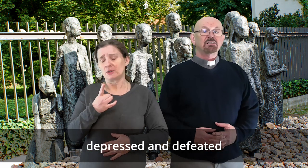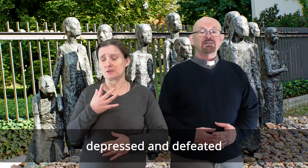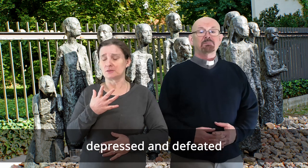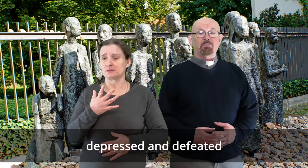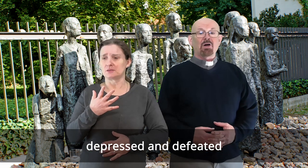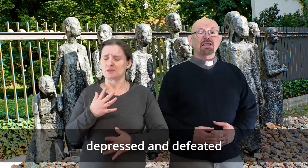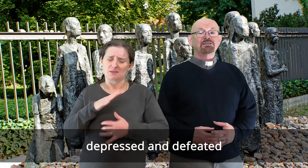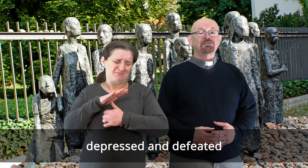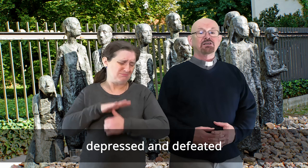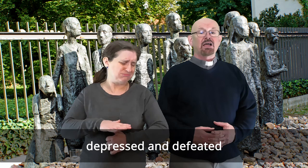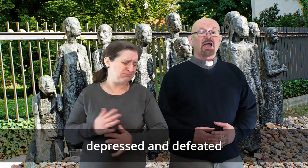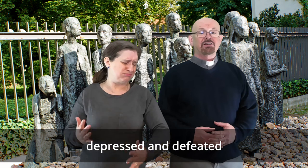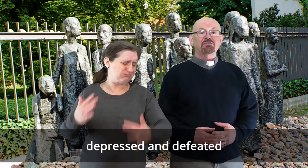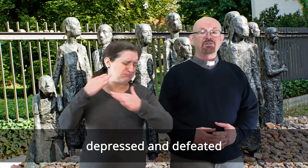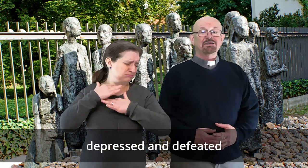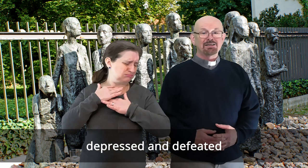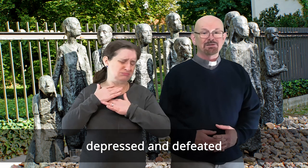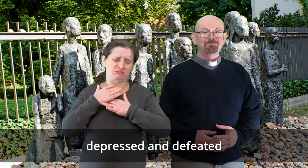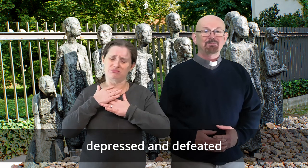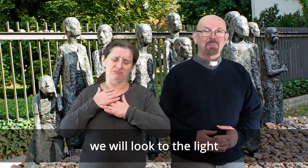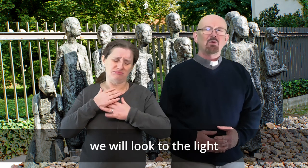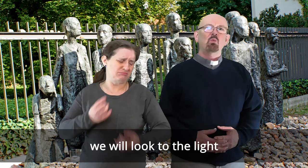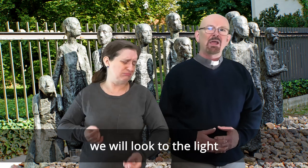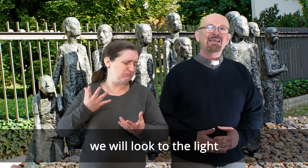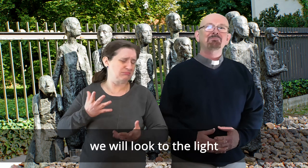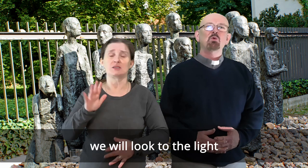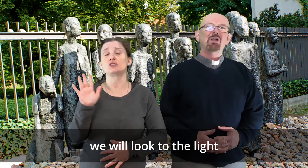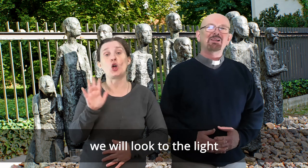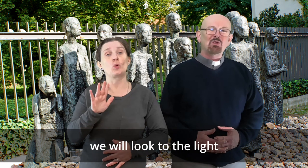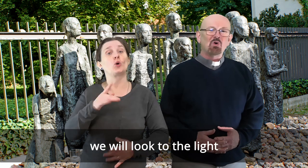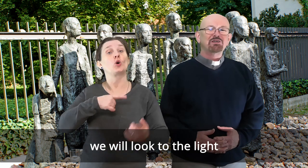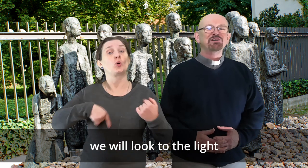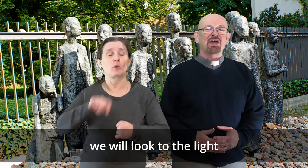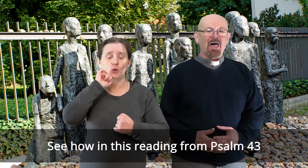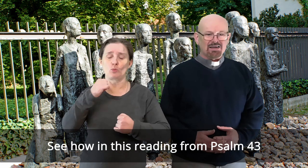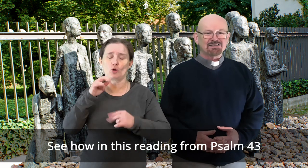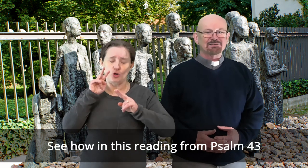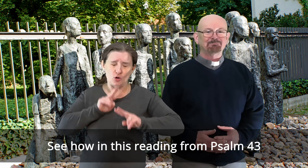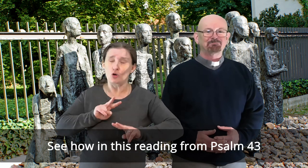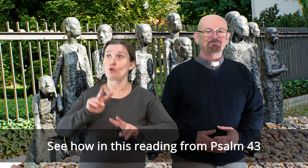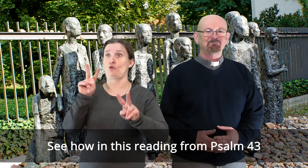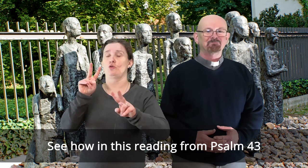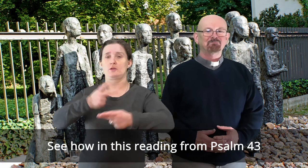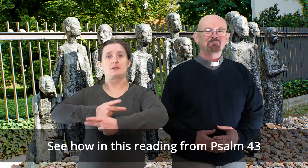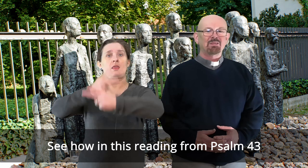overwhelmed, depressed, and defeated, we will look to the light.